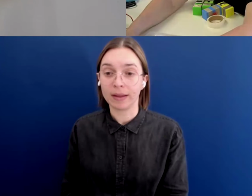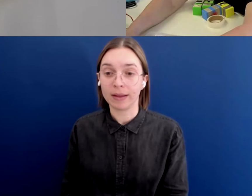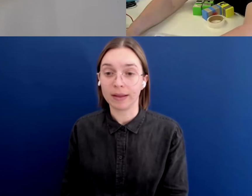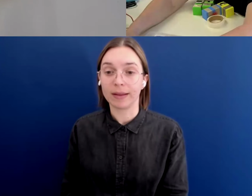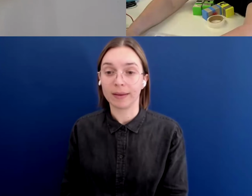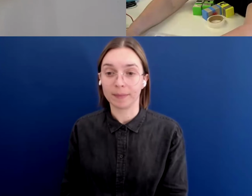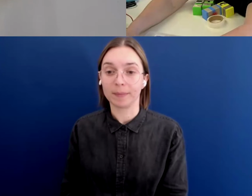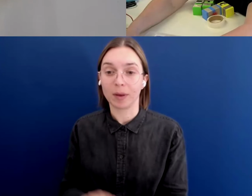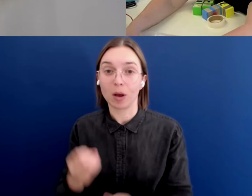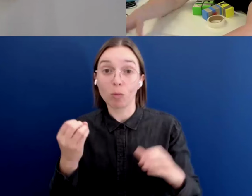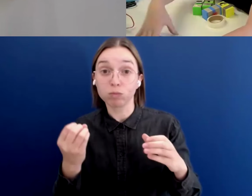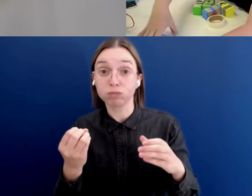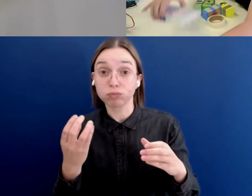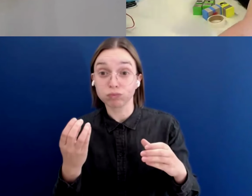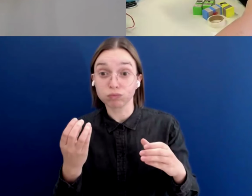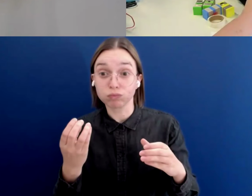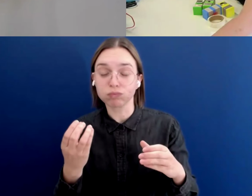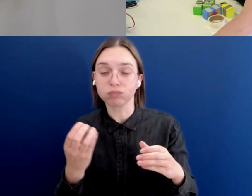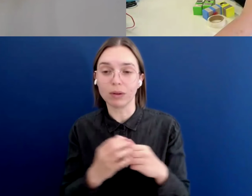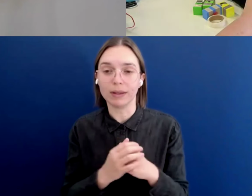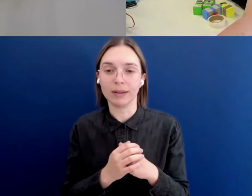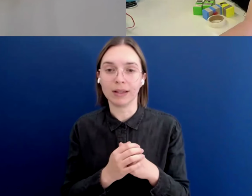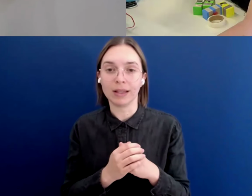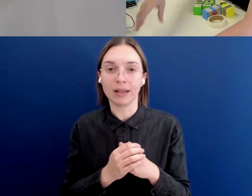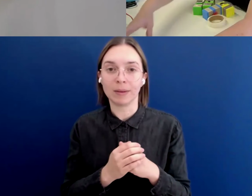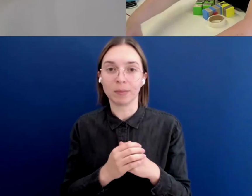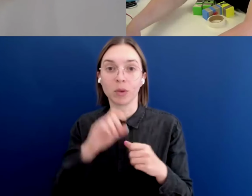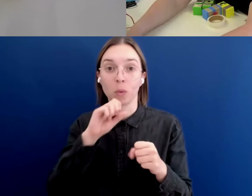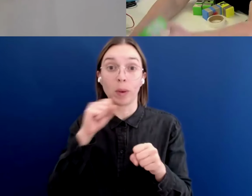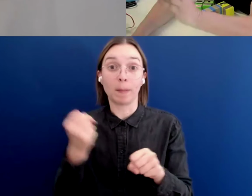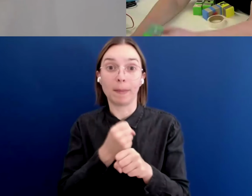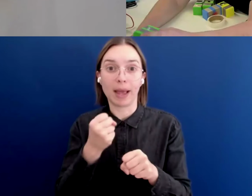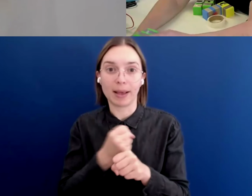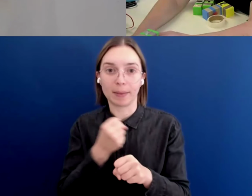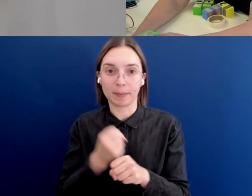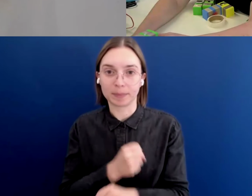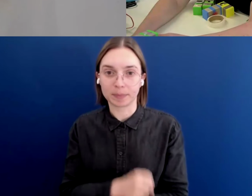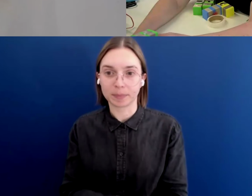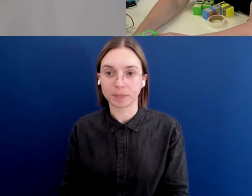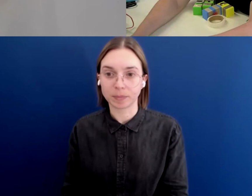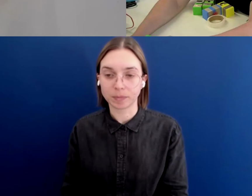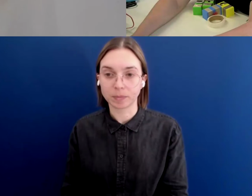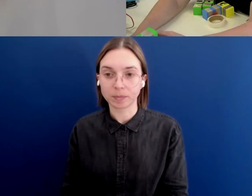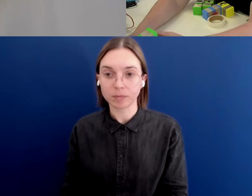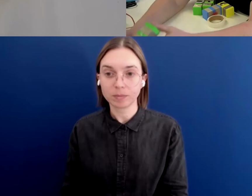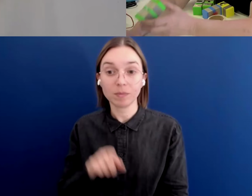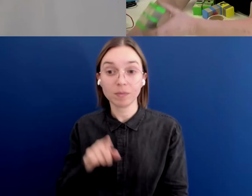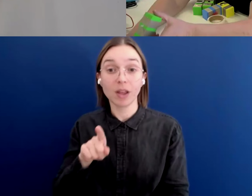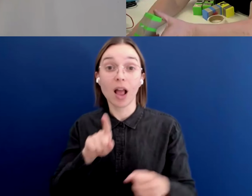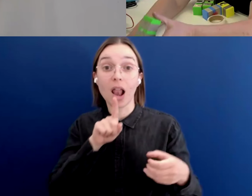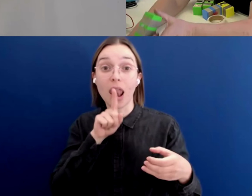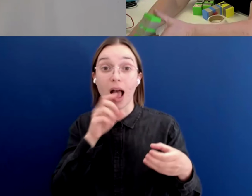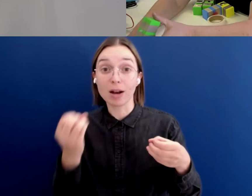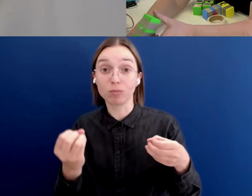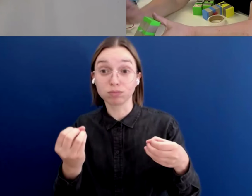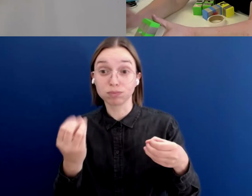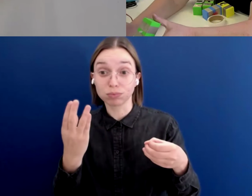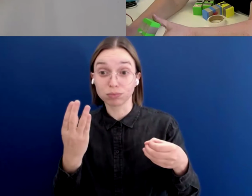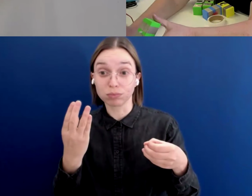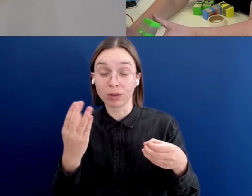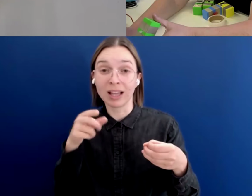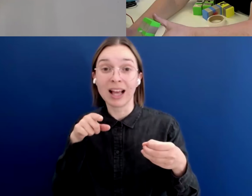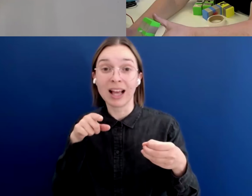Yeah, okay. We'll make one of those and get them going shortly. All right, so the light one was the first. So that's a bi-coloured